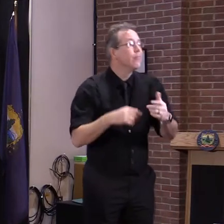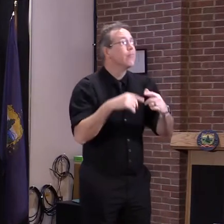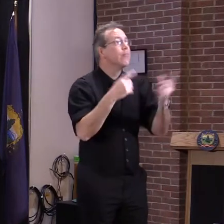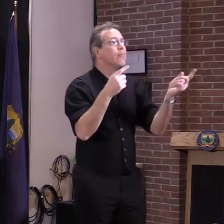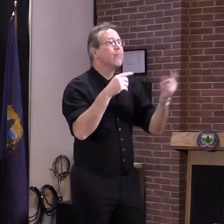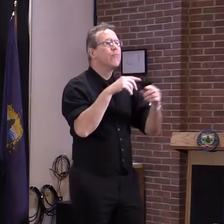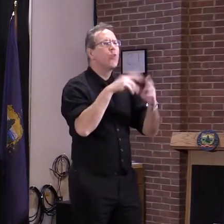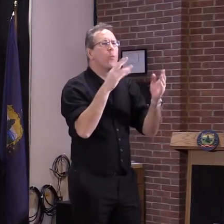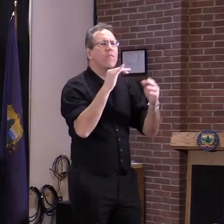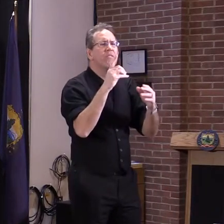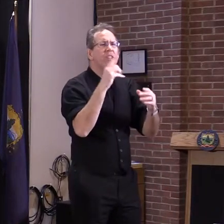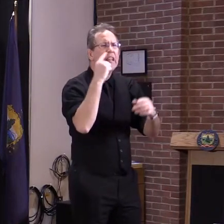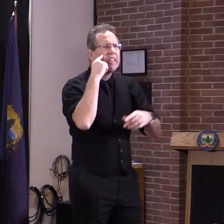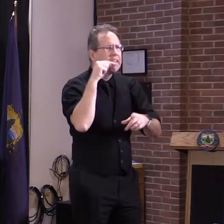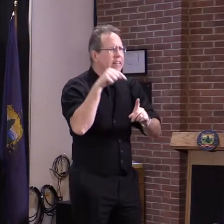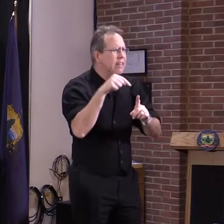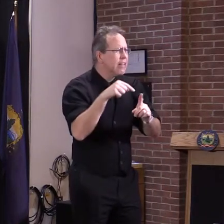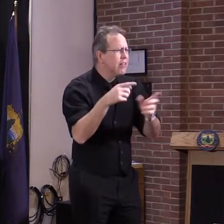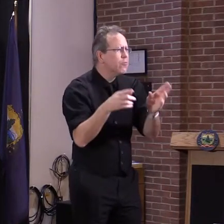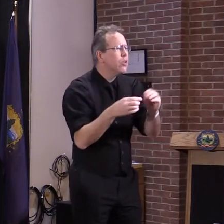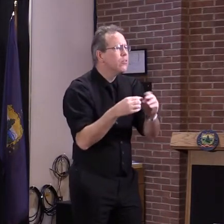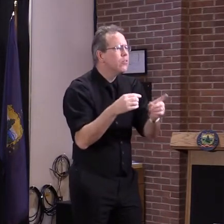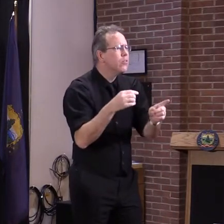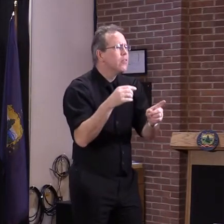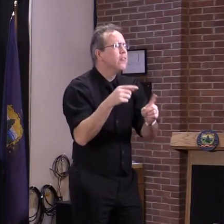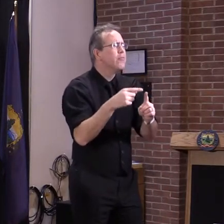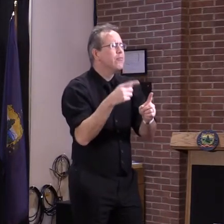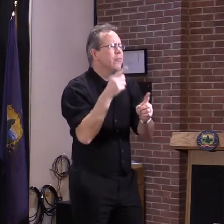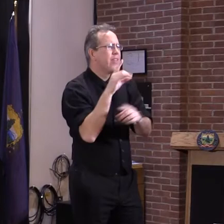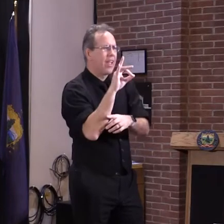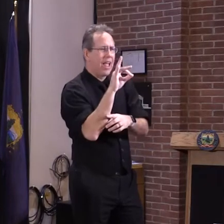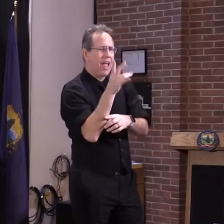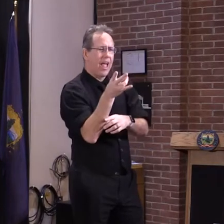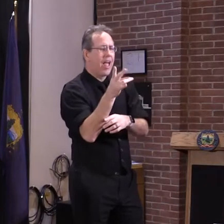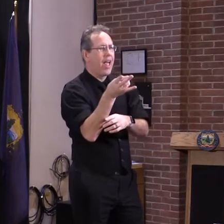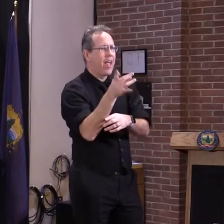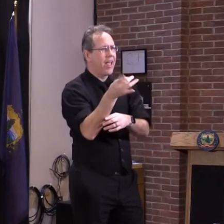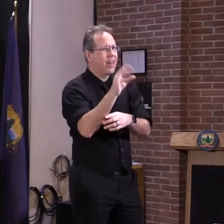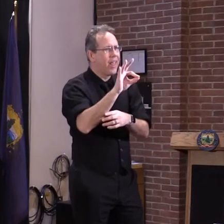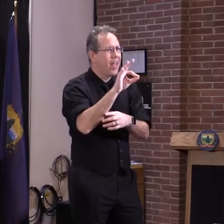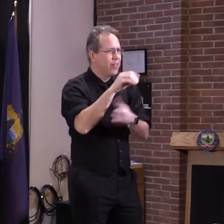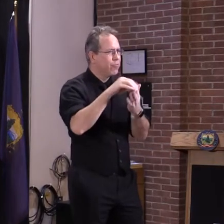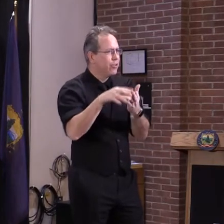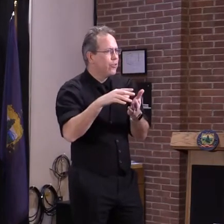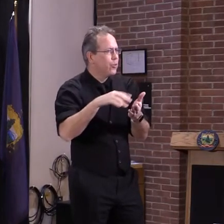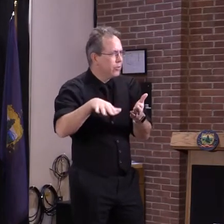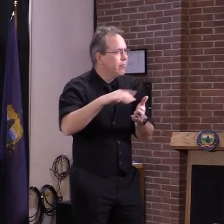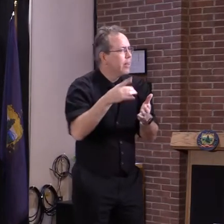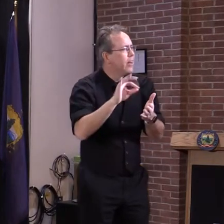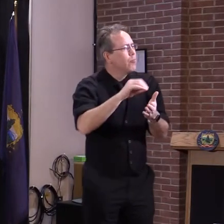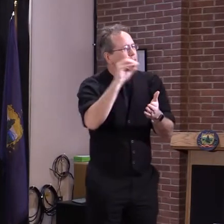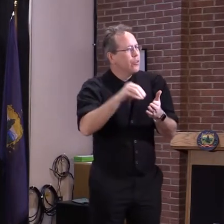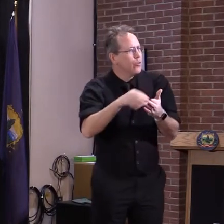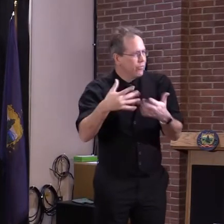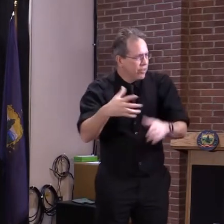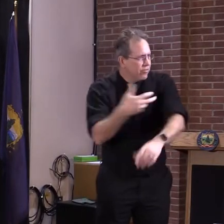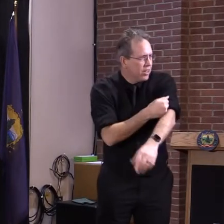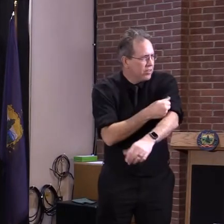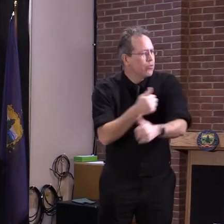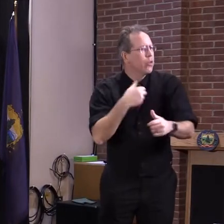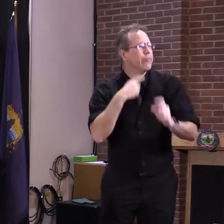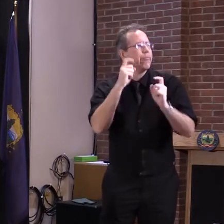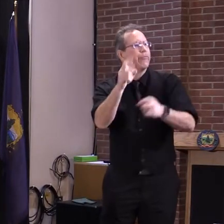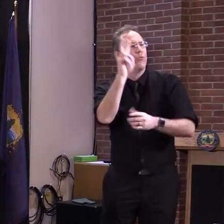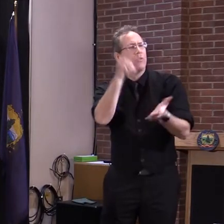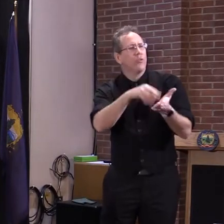area, had a student vaccination rate of 89%, will receive an award of $2,000. I expect we'll start to see more